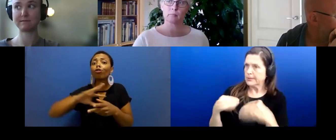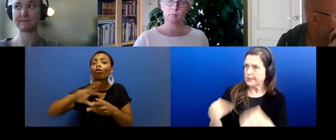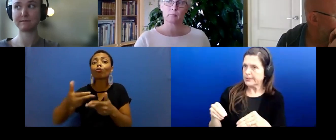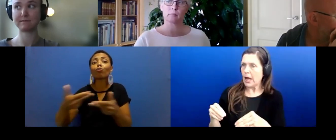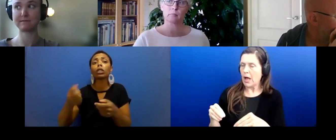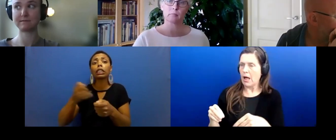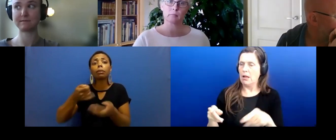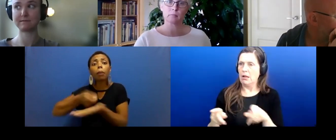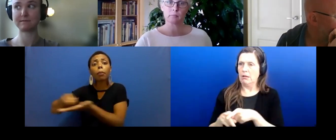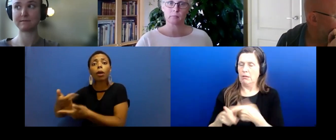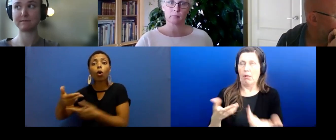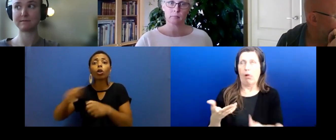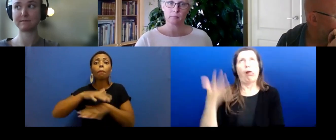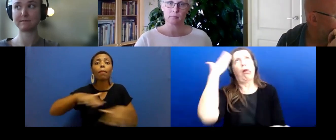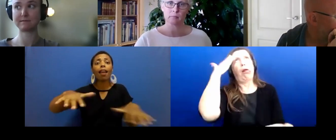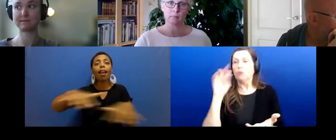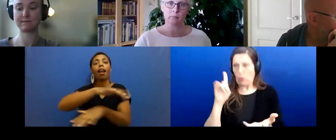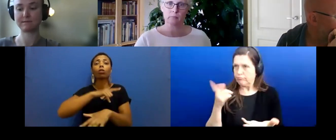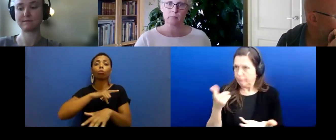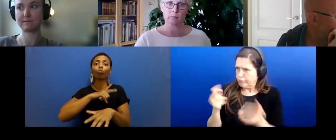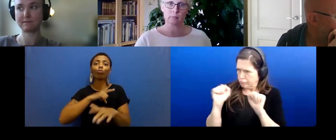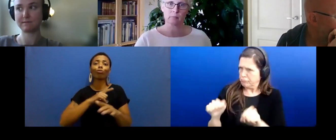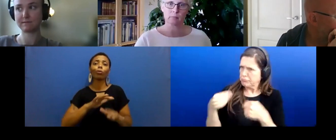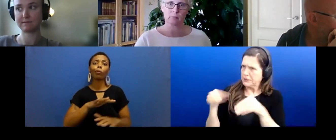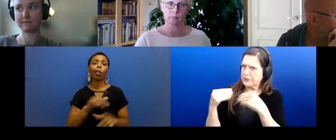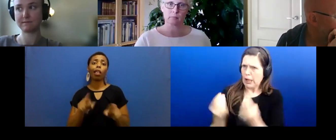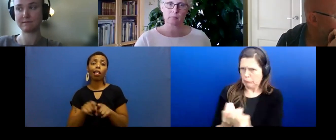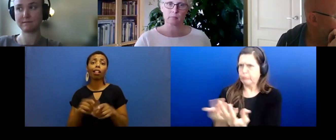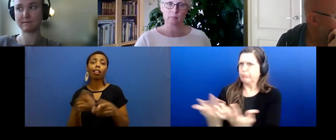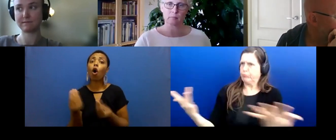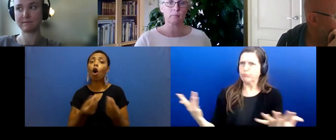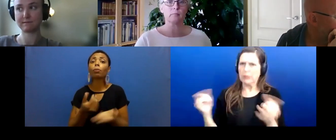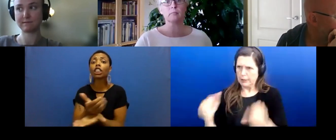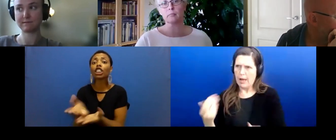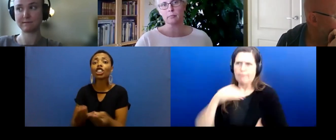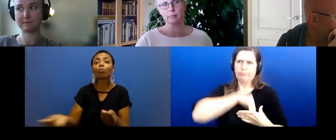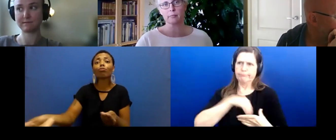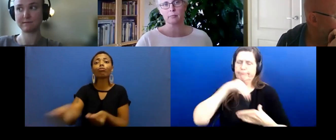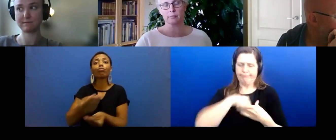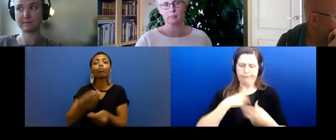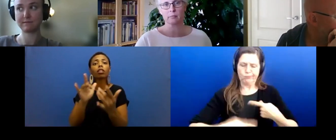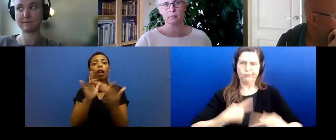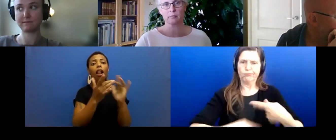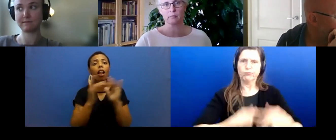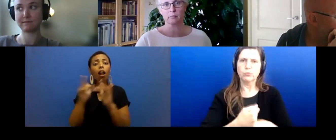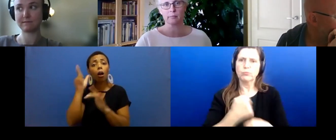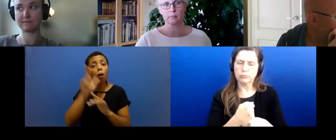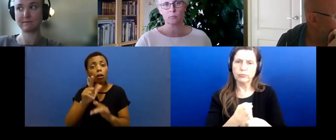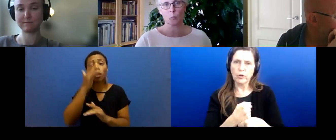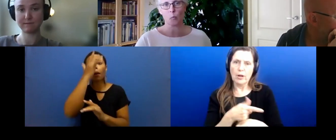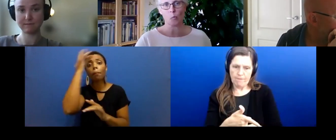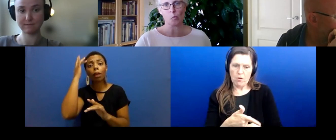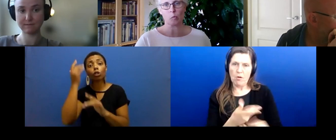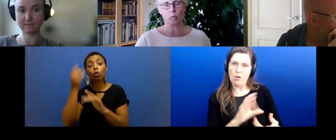sense and we believe there's a market, we believe our distribution network is well aligned for distributing such a product,